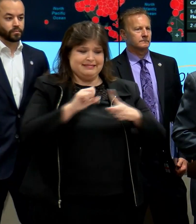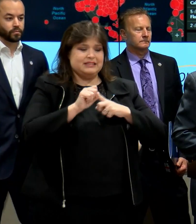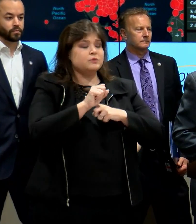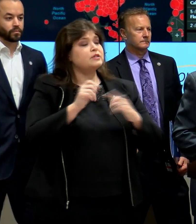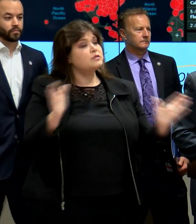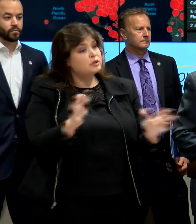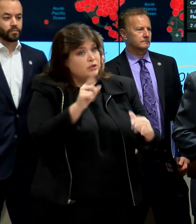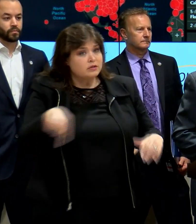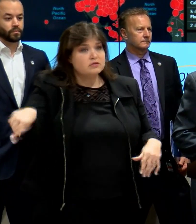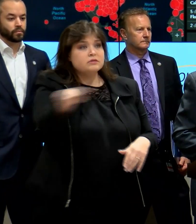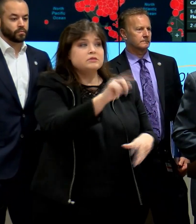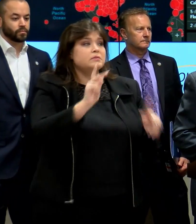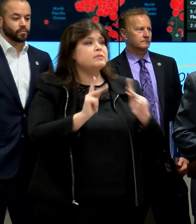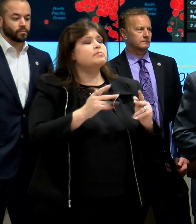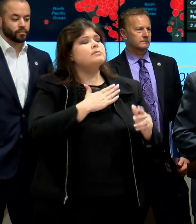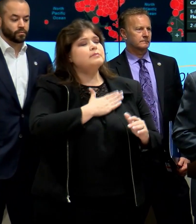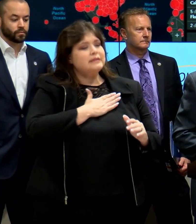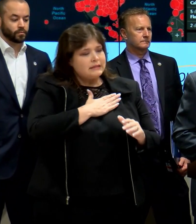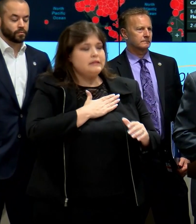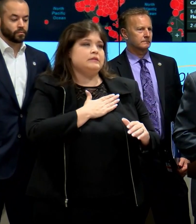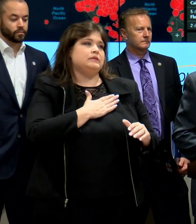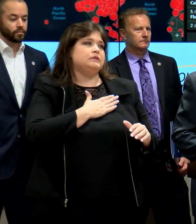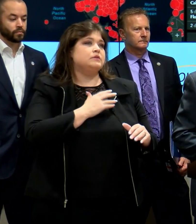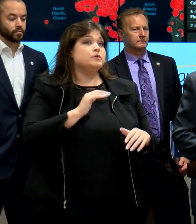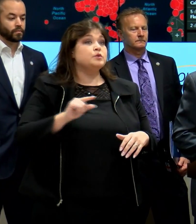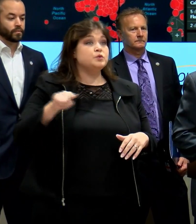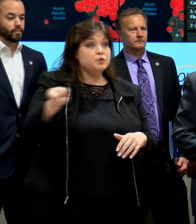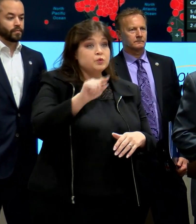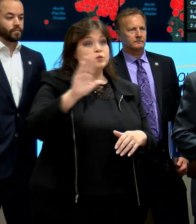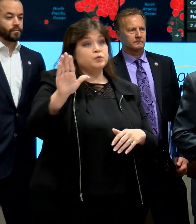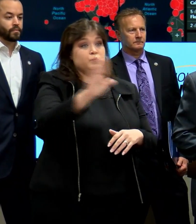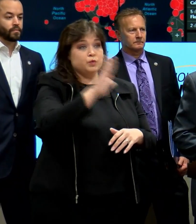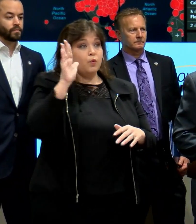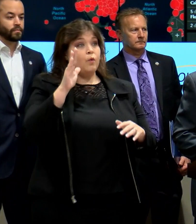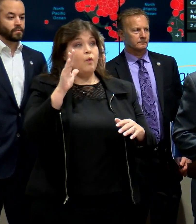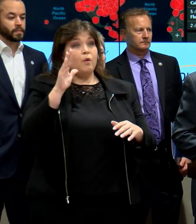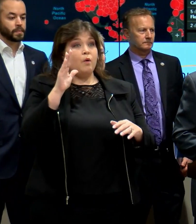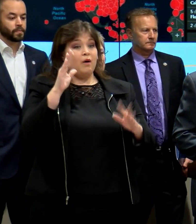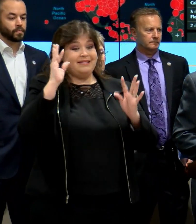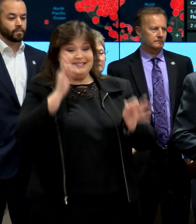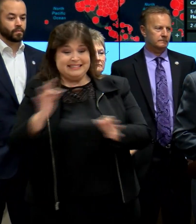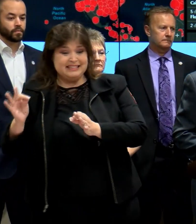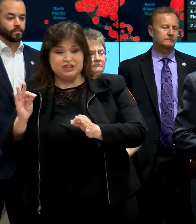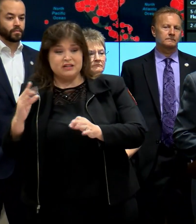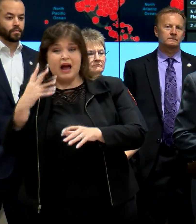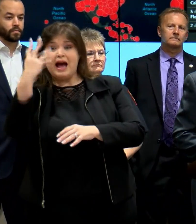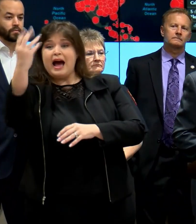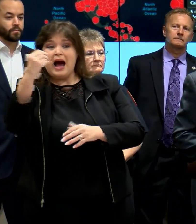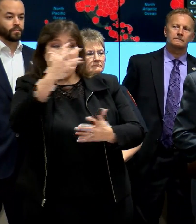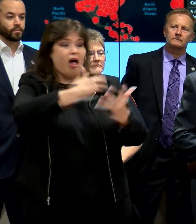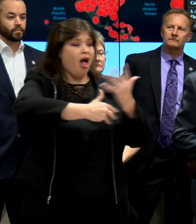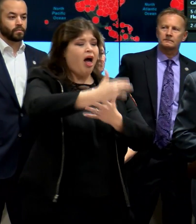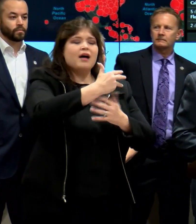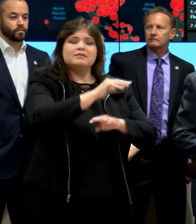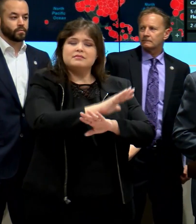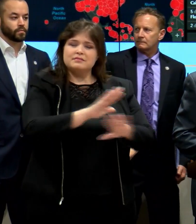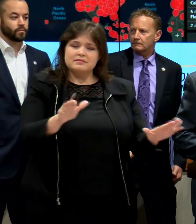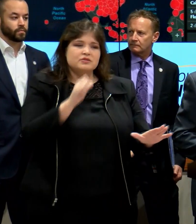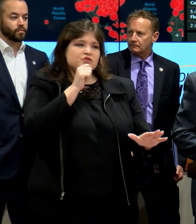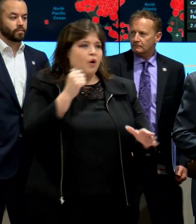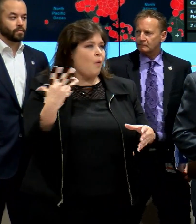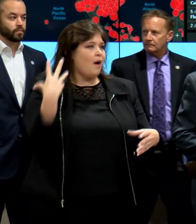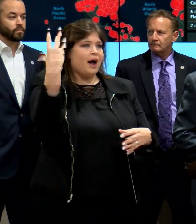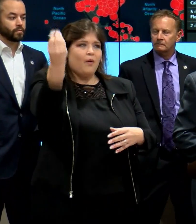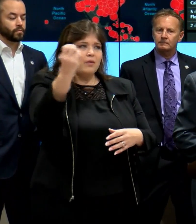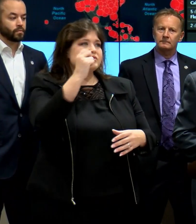encourage people to continue to do their part in minimizing being a part of large gatherings, groups, and in large part, people